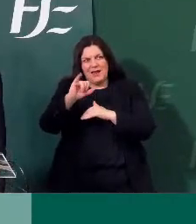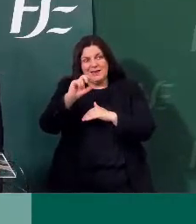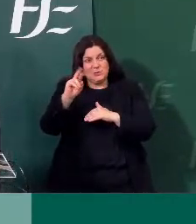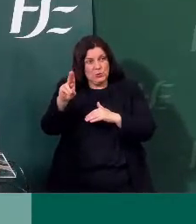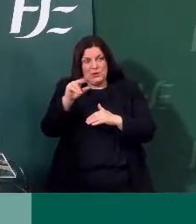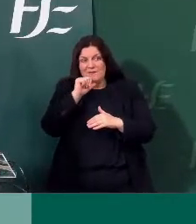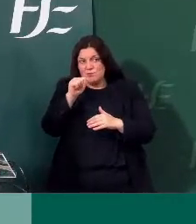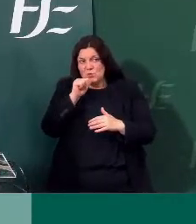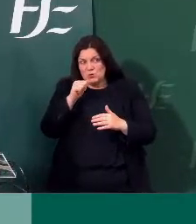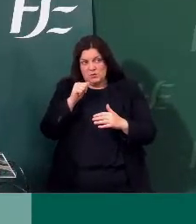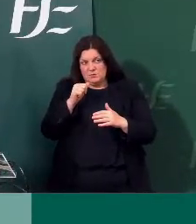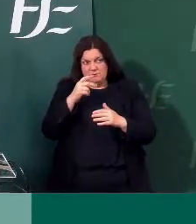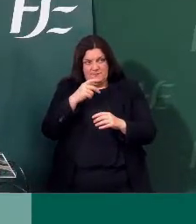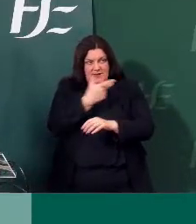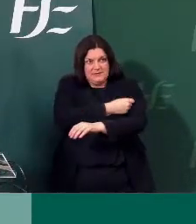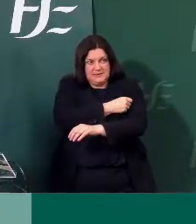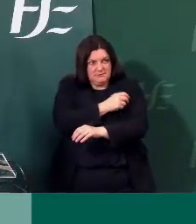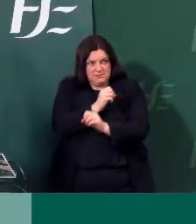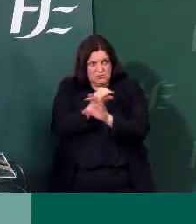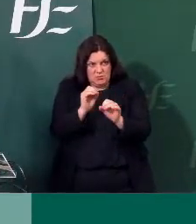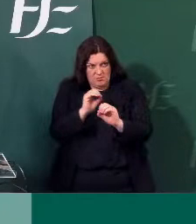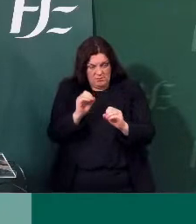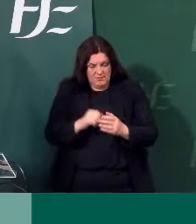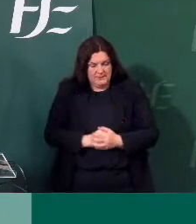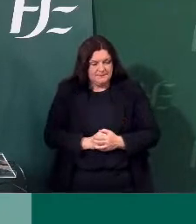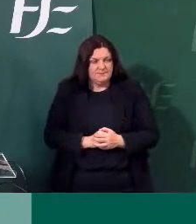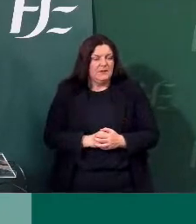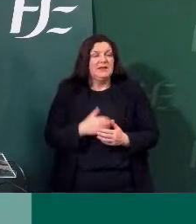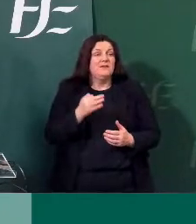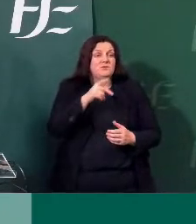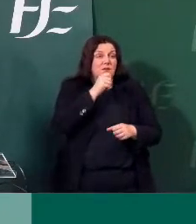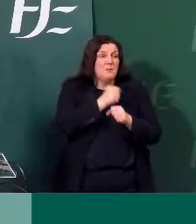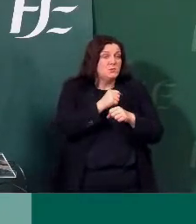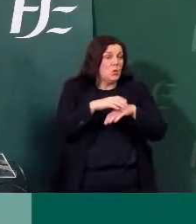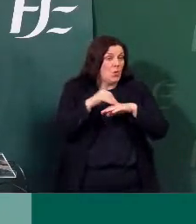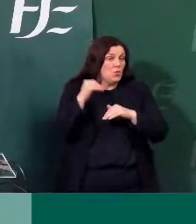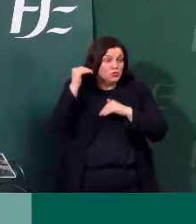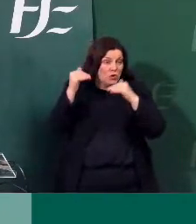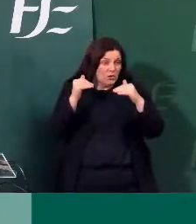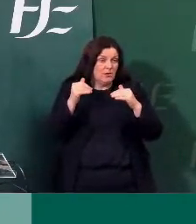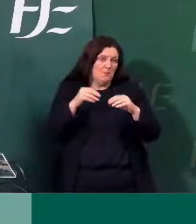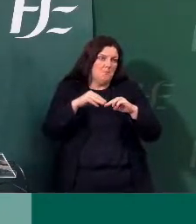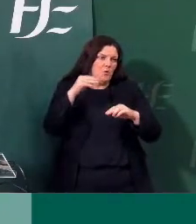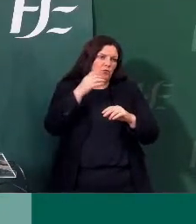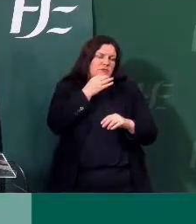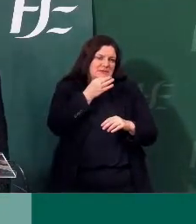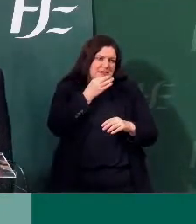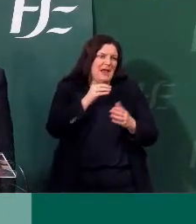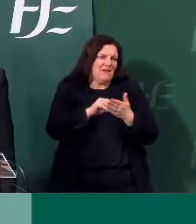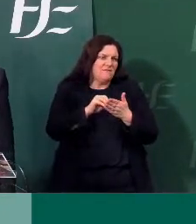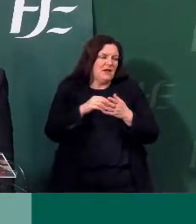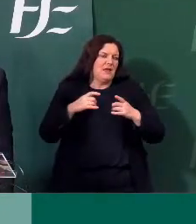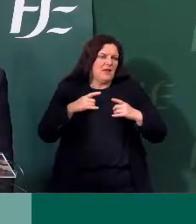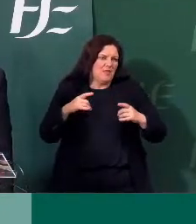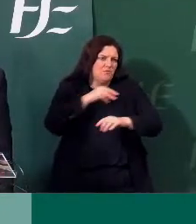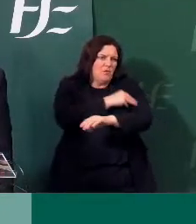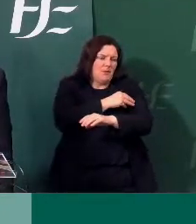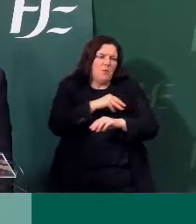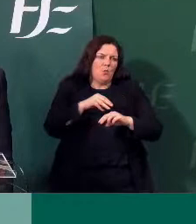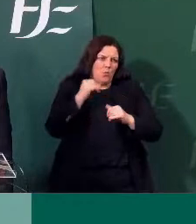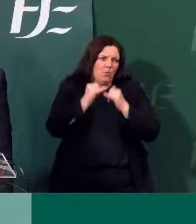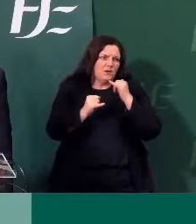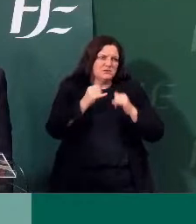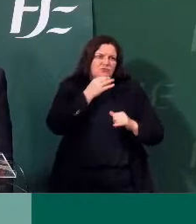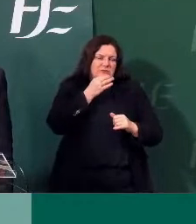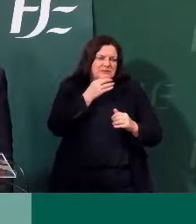course, this goes with those who are unvaccinated, who are older, those who are unvaccinated with underlying conditions carry that much greater